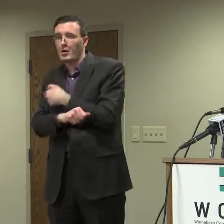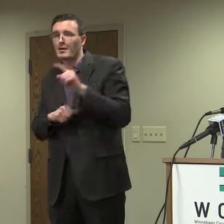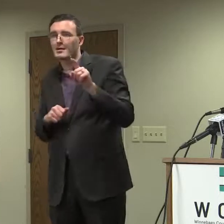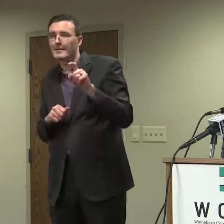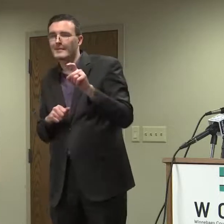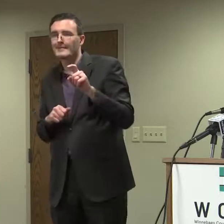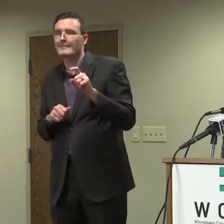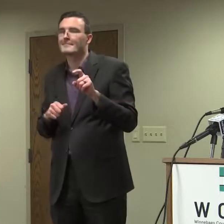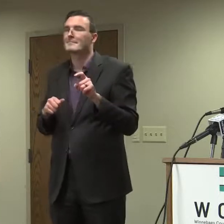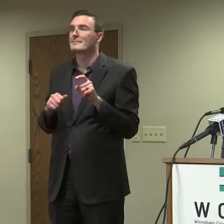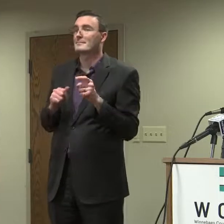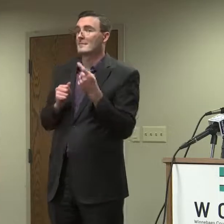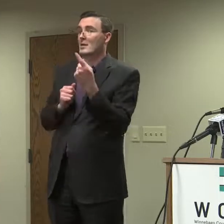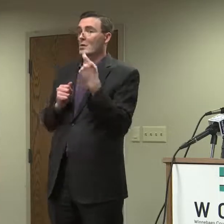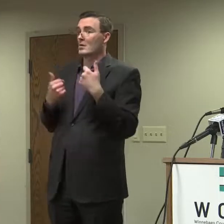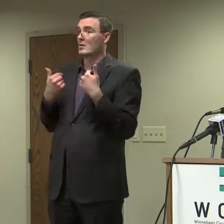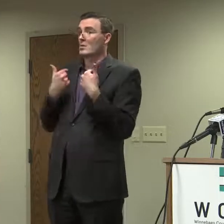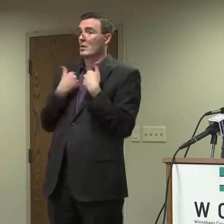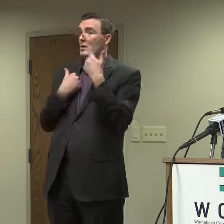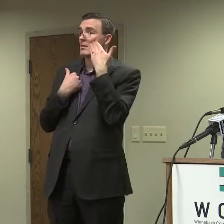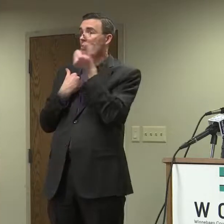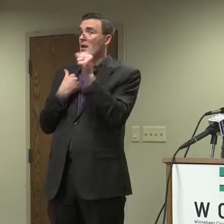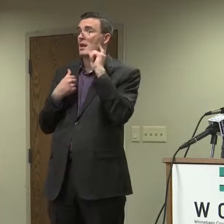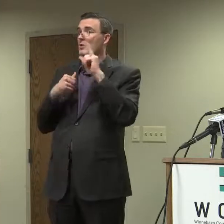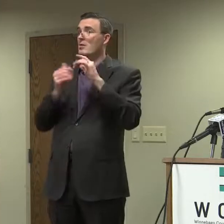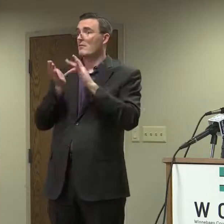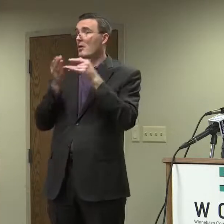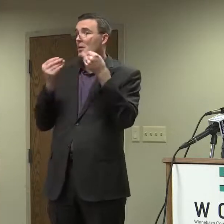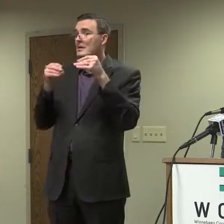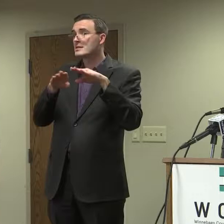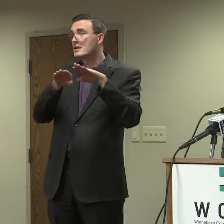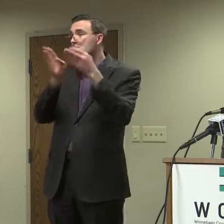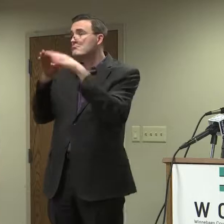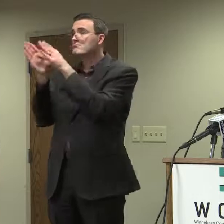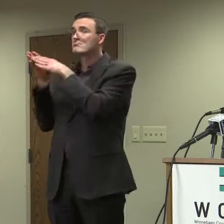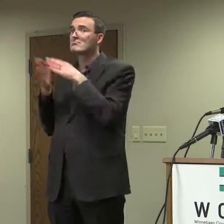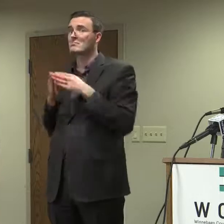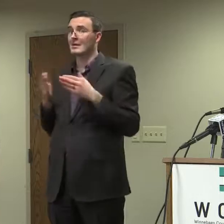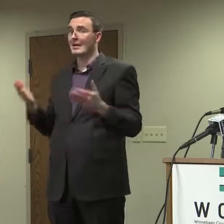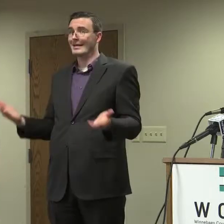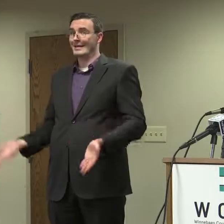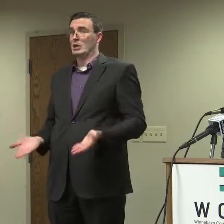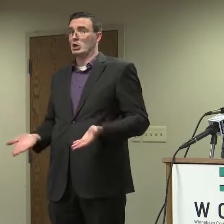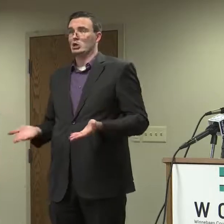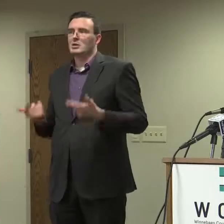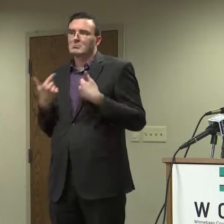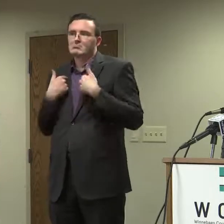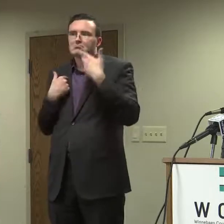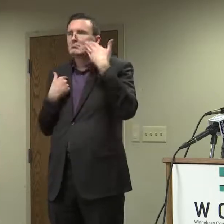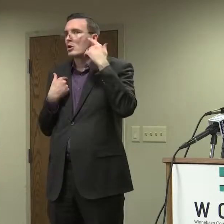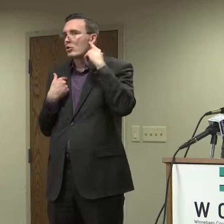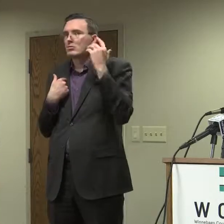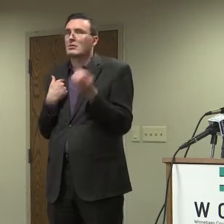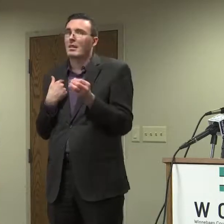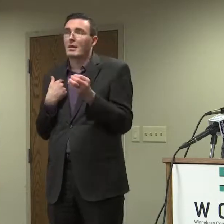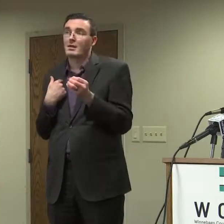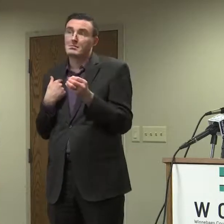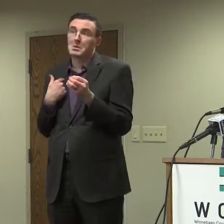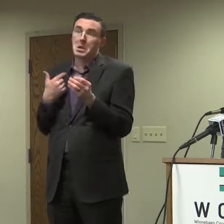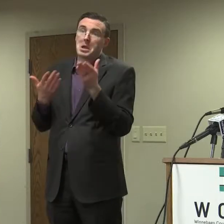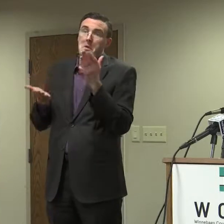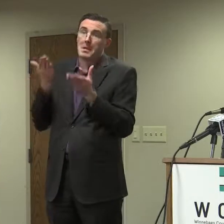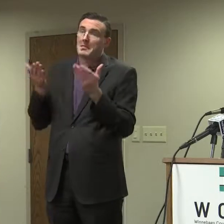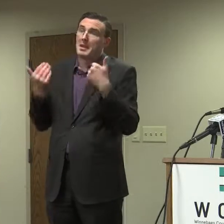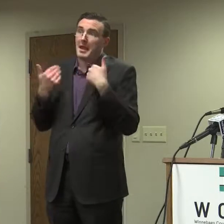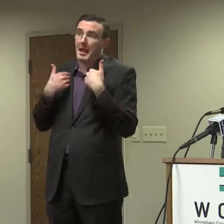question is, am I aware of any plans to open up more pharmacies in our region? I am not aware of any plans, but that does not mean that they are not being done. These are